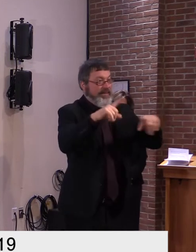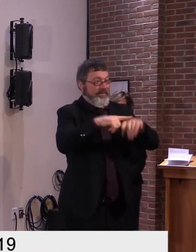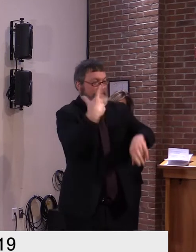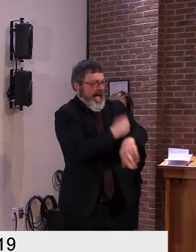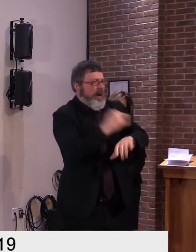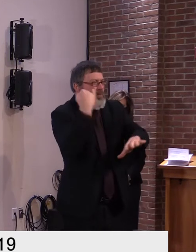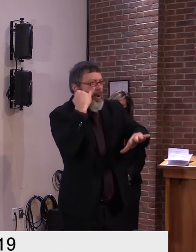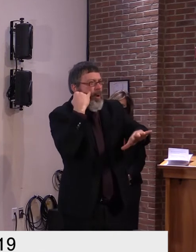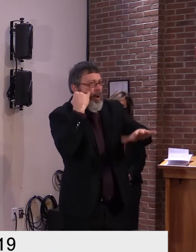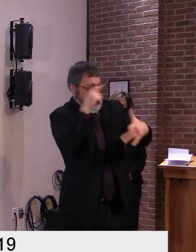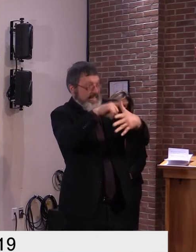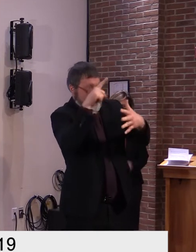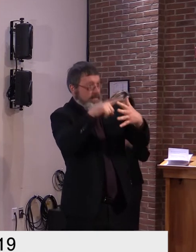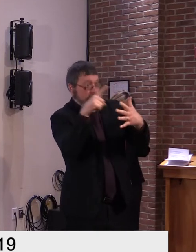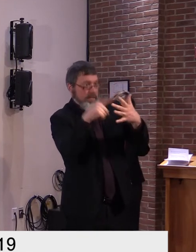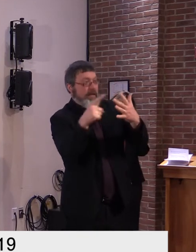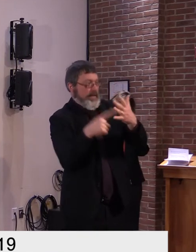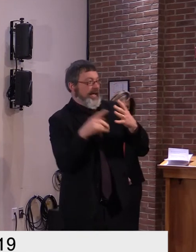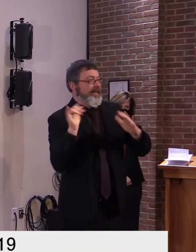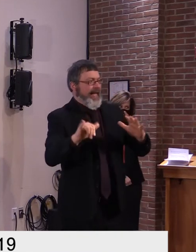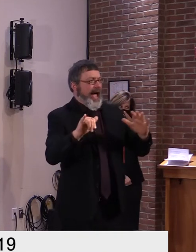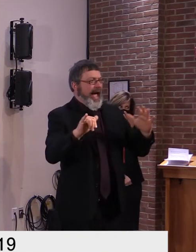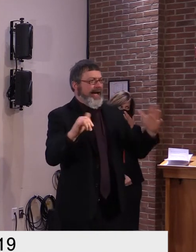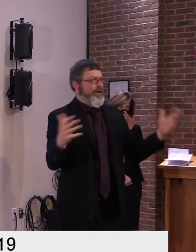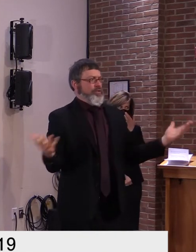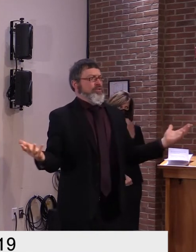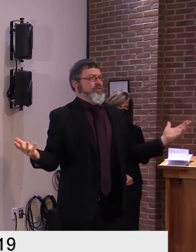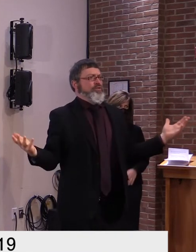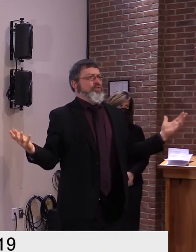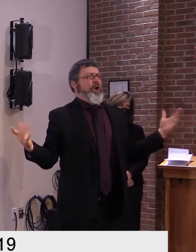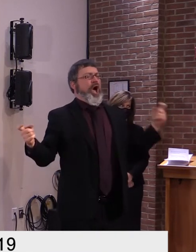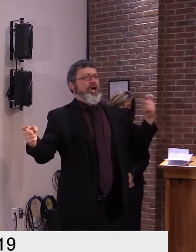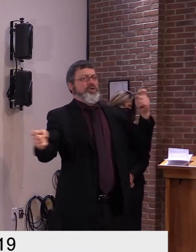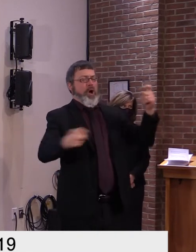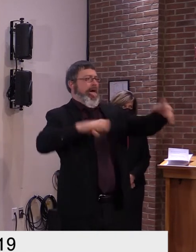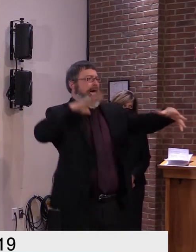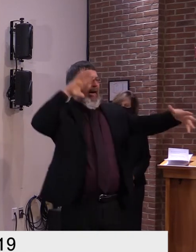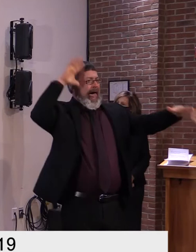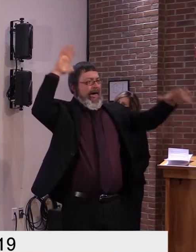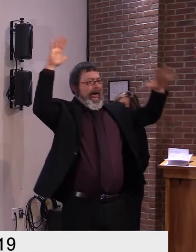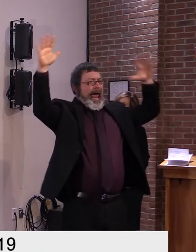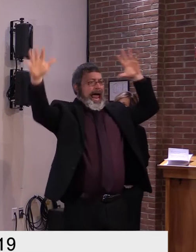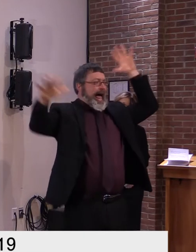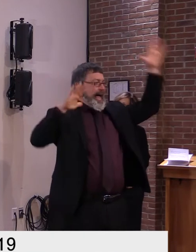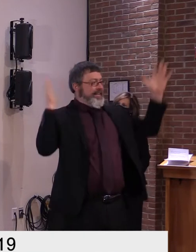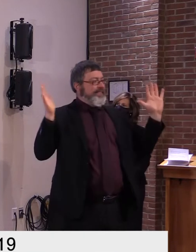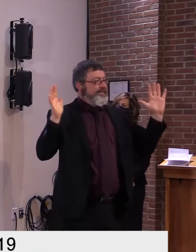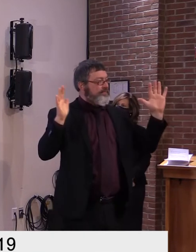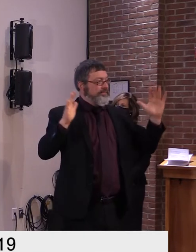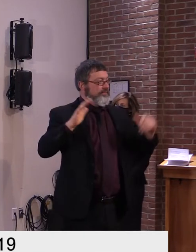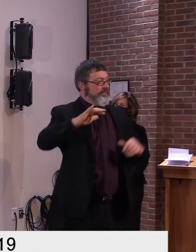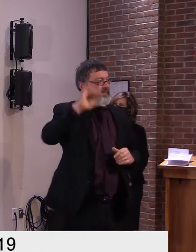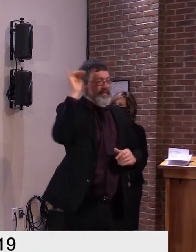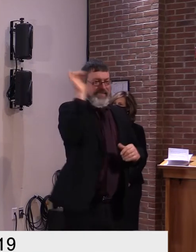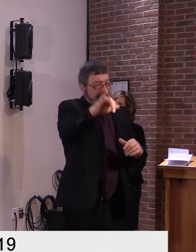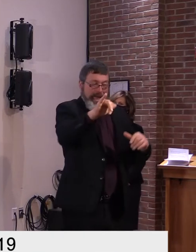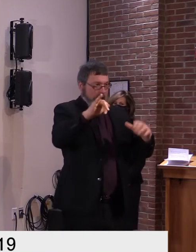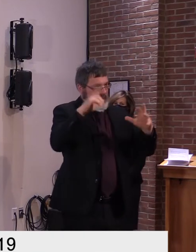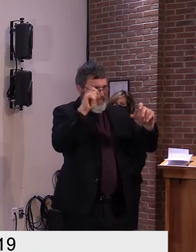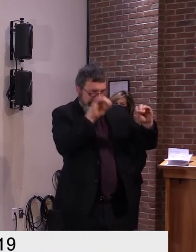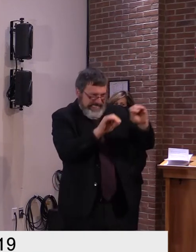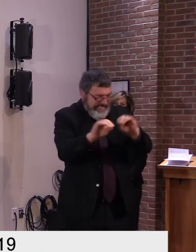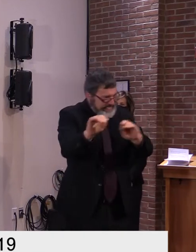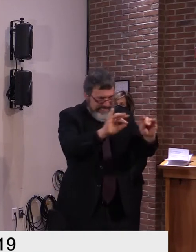mass vaccination effort. And that would take time to set up, but indeed, that's the kind of planning one